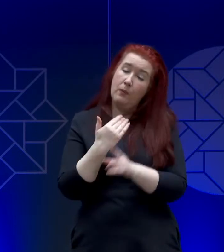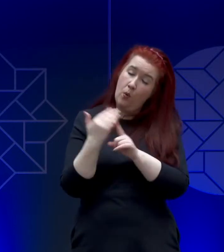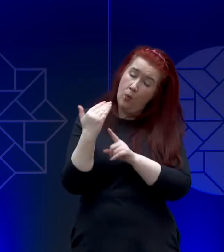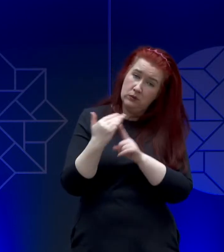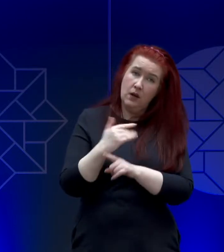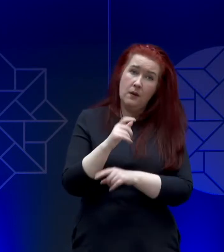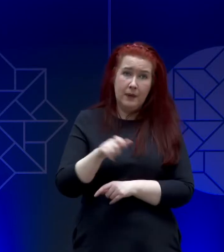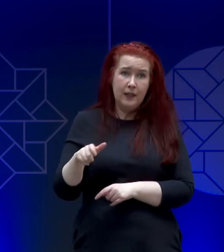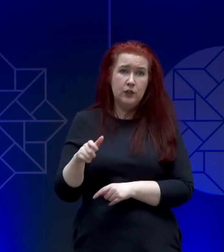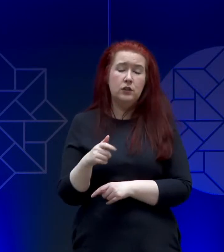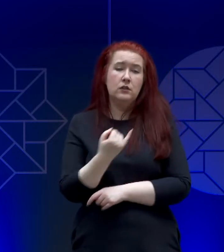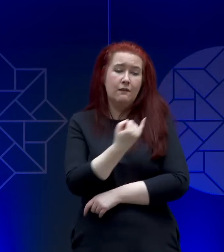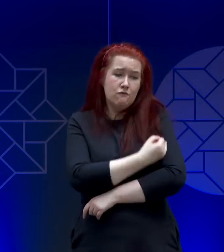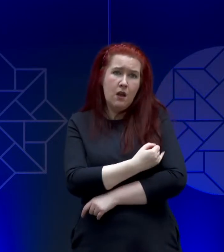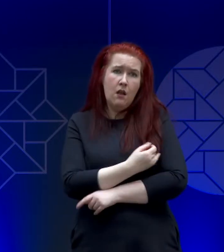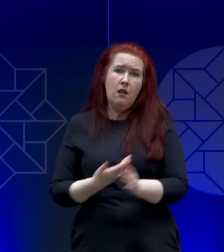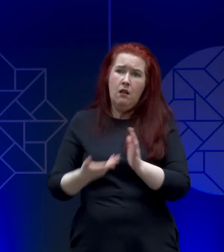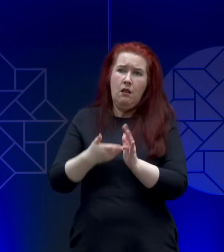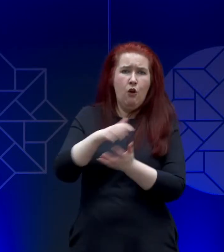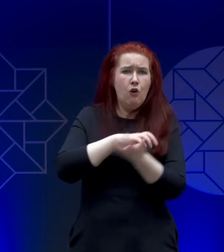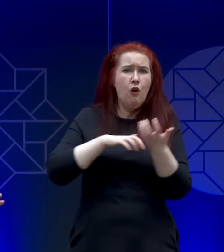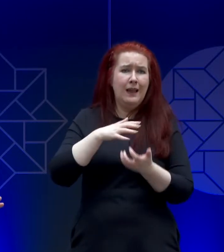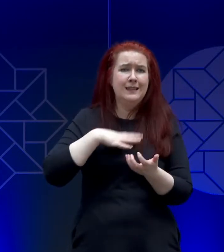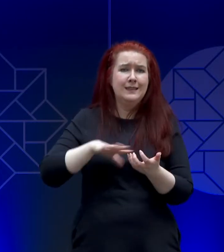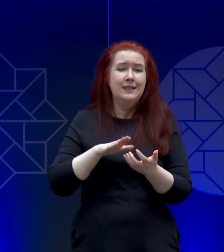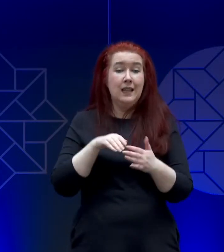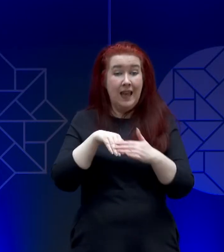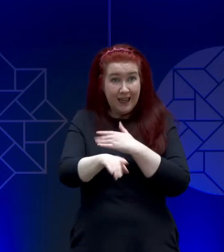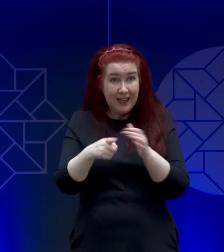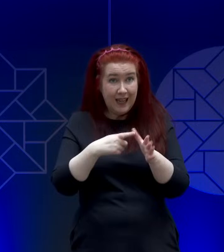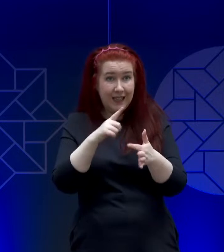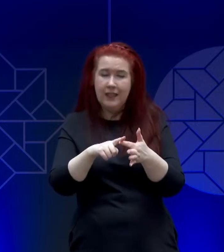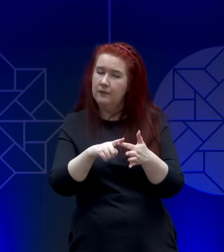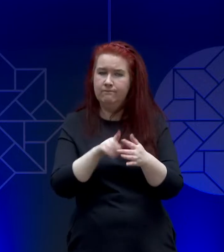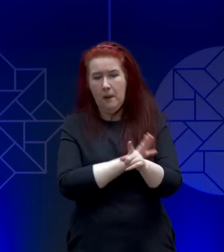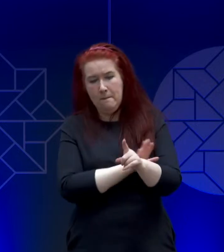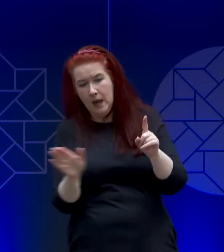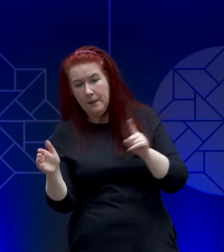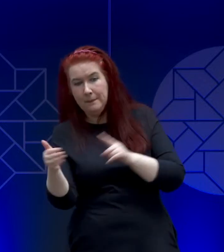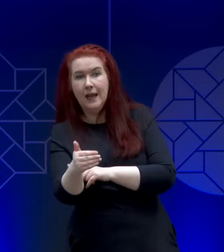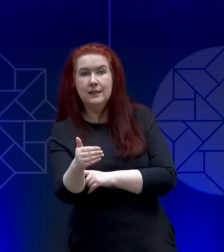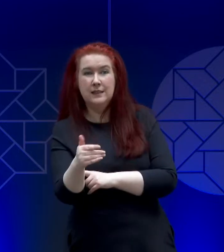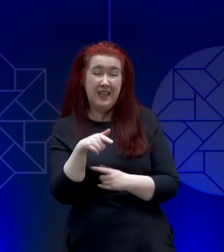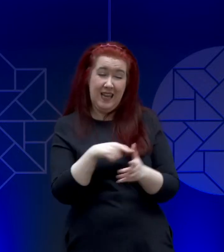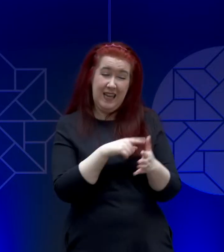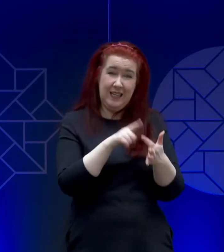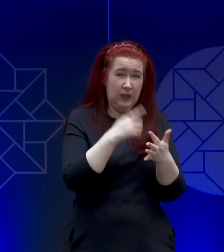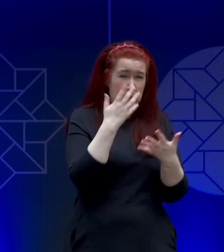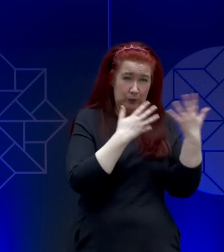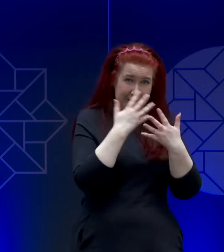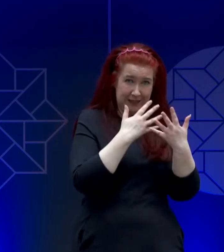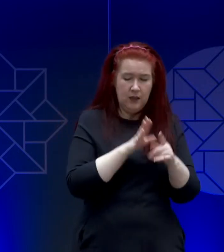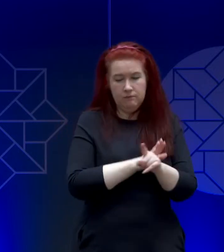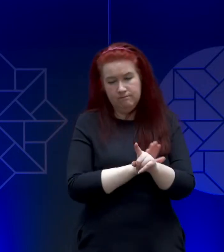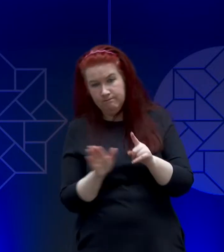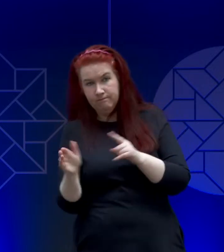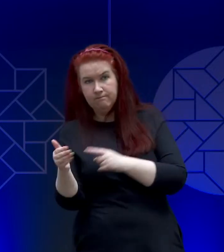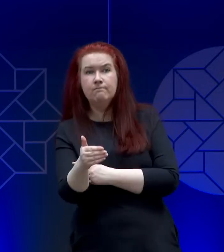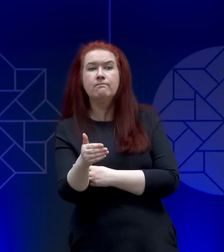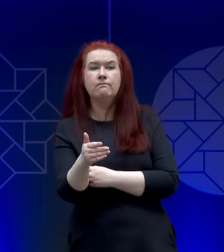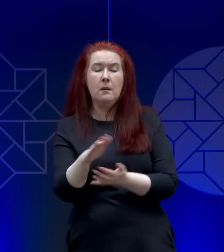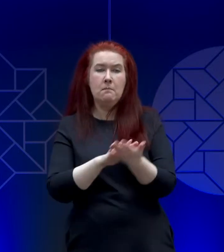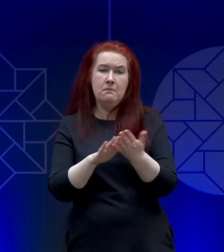patients with complex needs, will bypass our busy A&Es in order to receive the specialist care